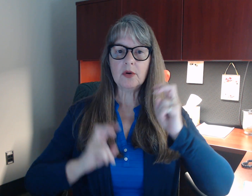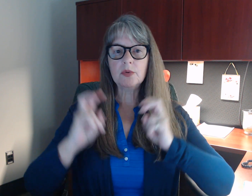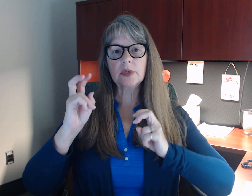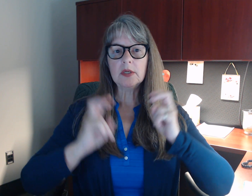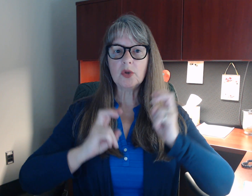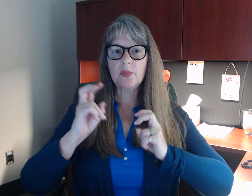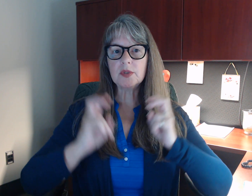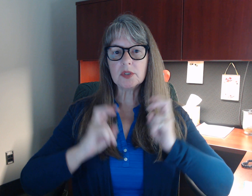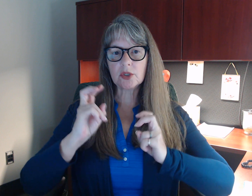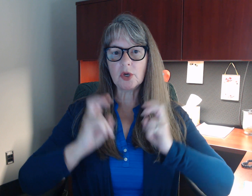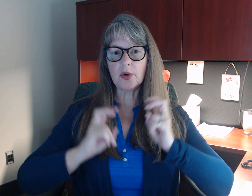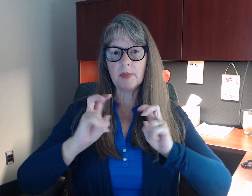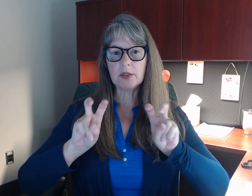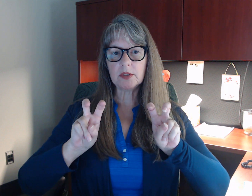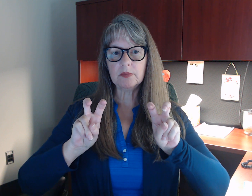goes. So this is a tournament.